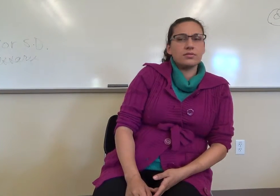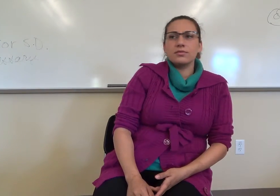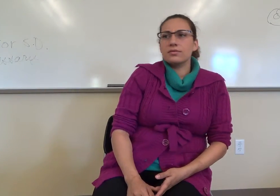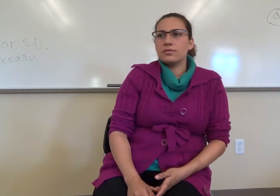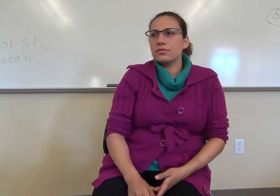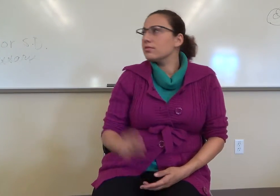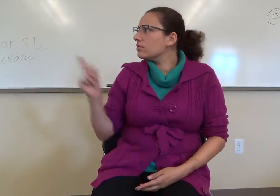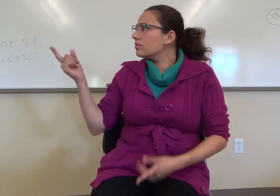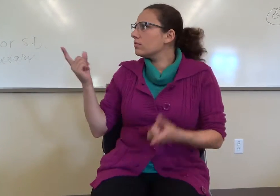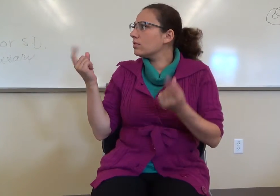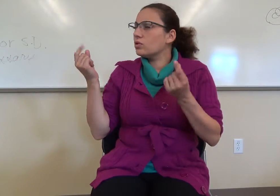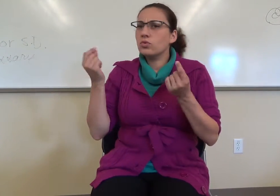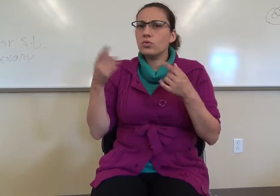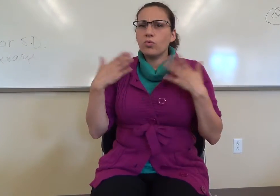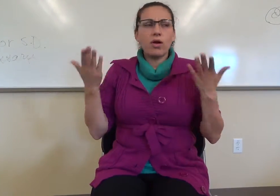that made him a hero?